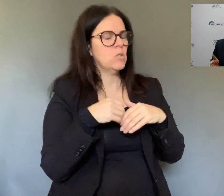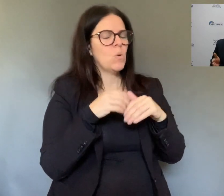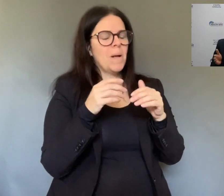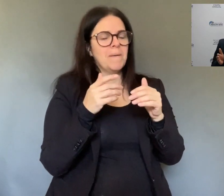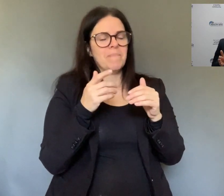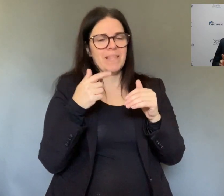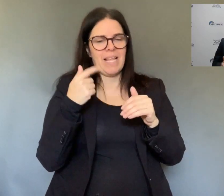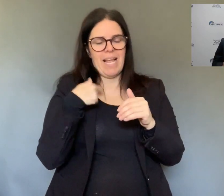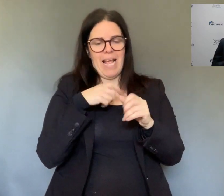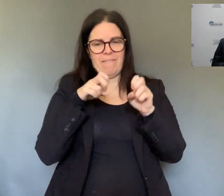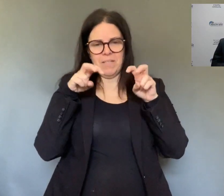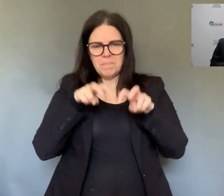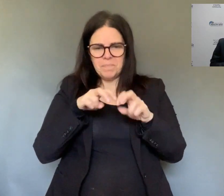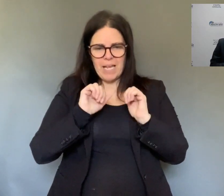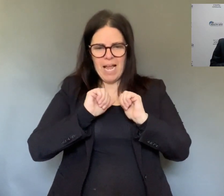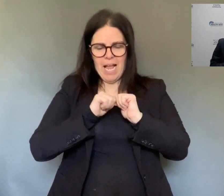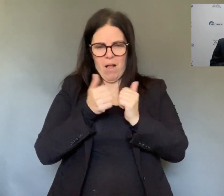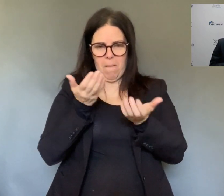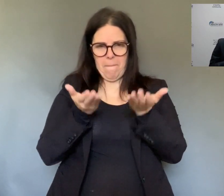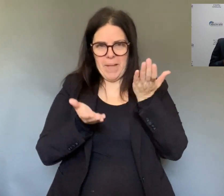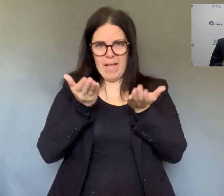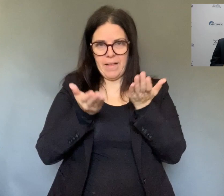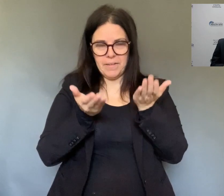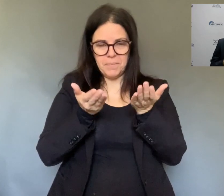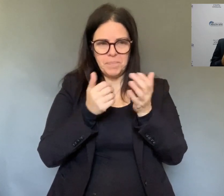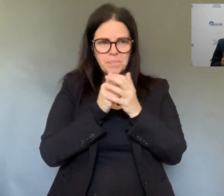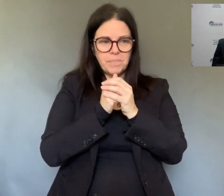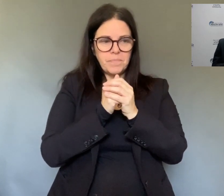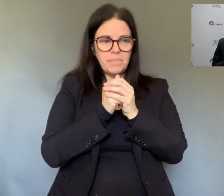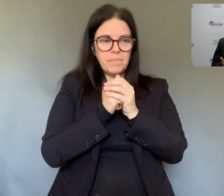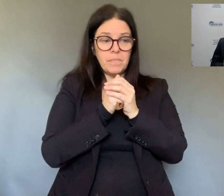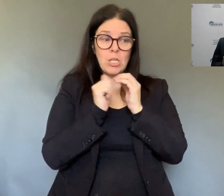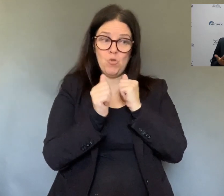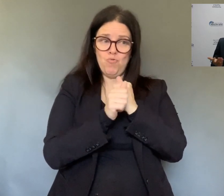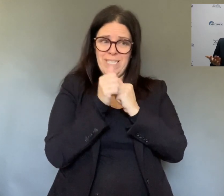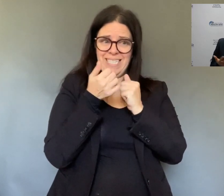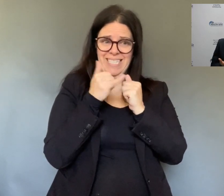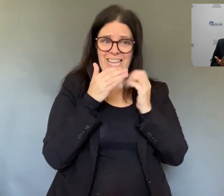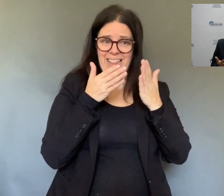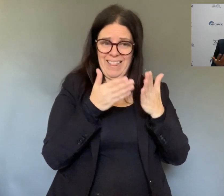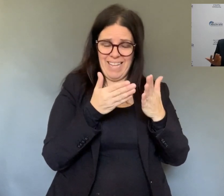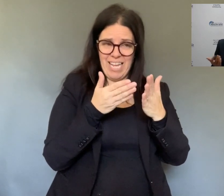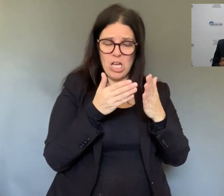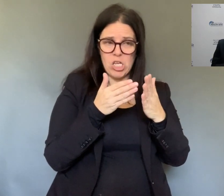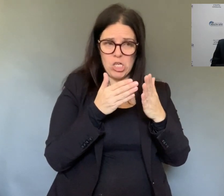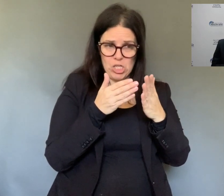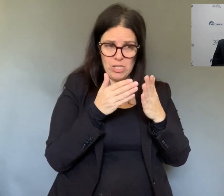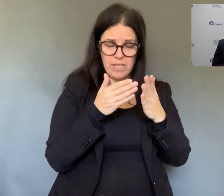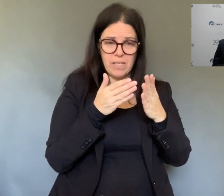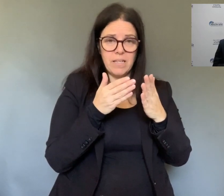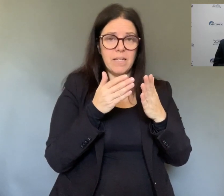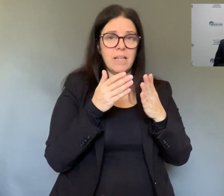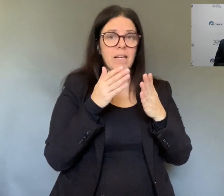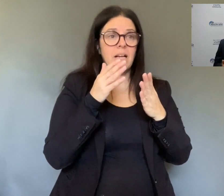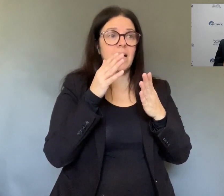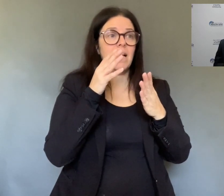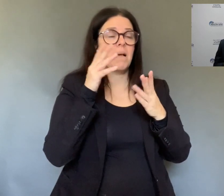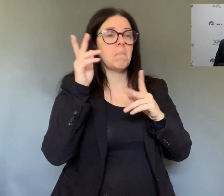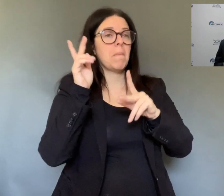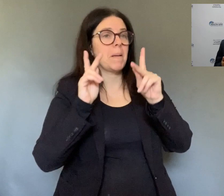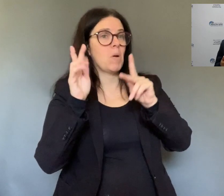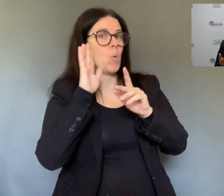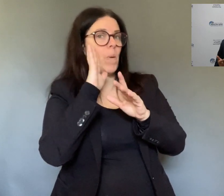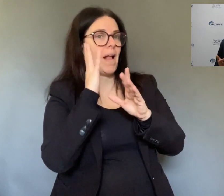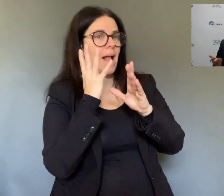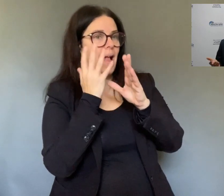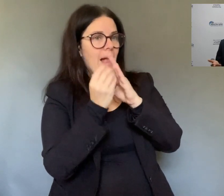recommending, versus the gradual reopening of people coming out from their homes